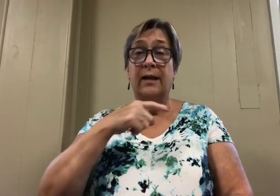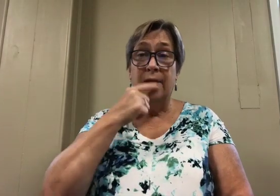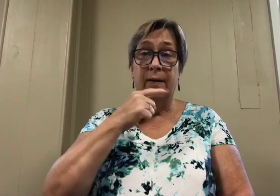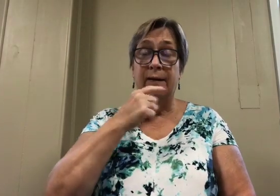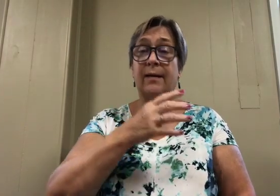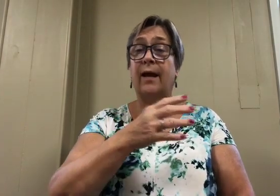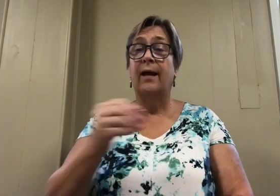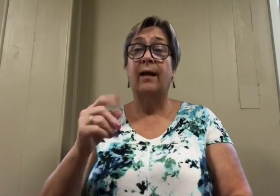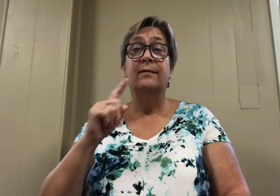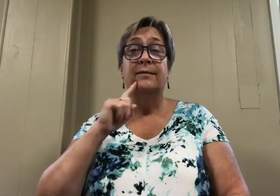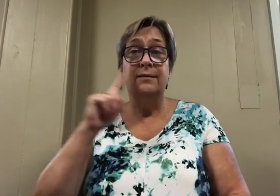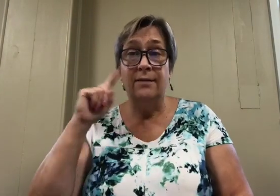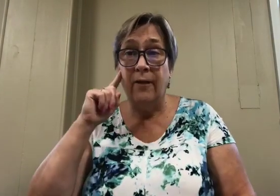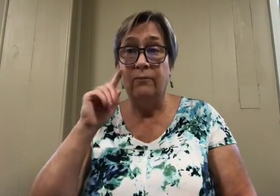In actuality,